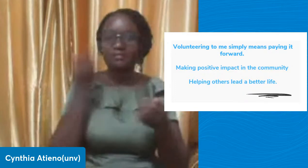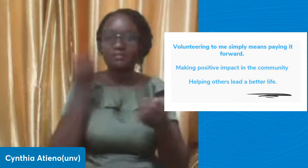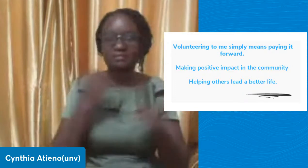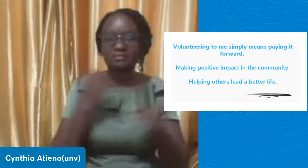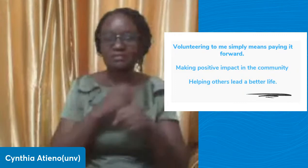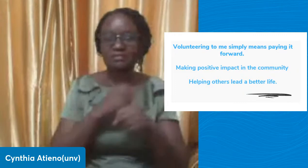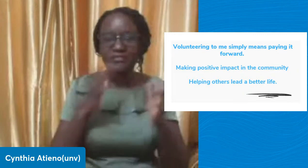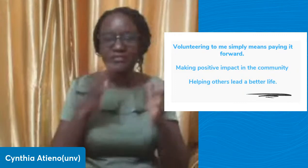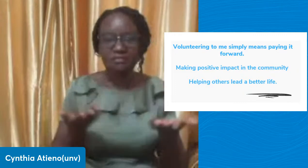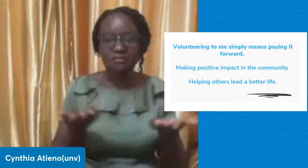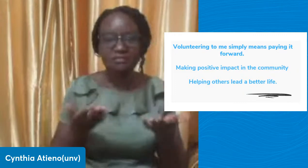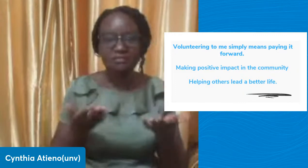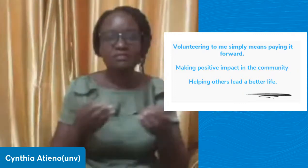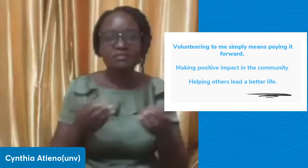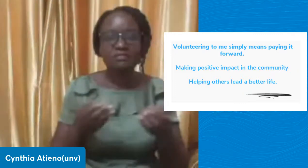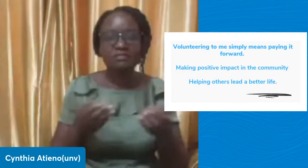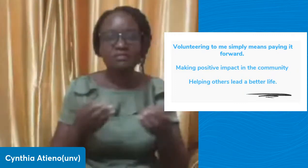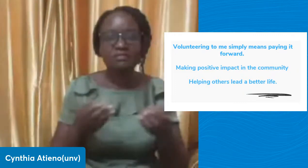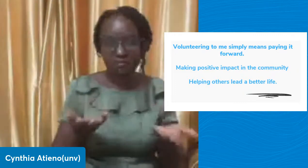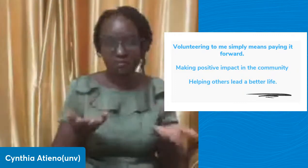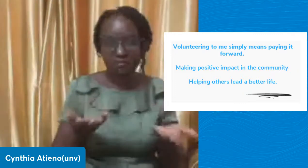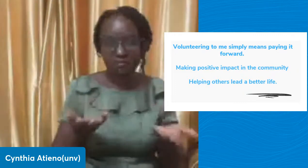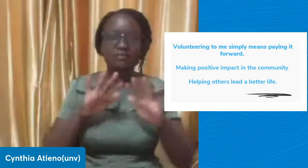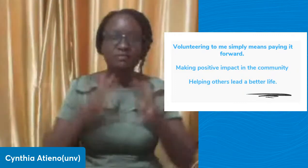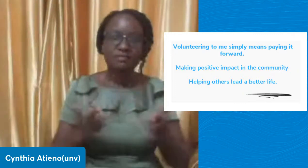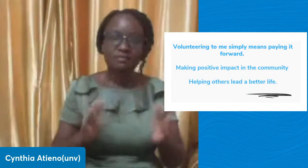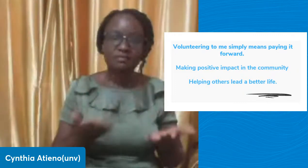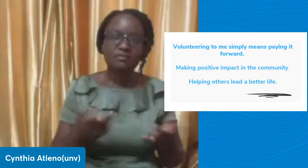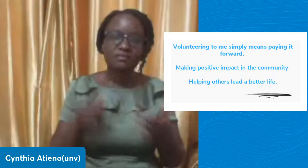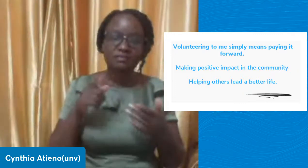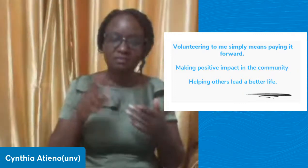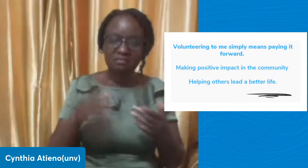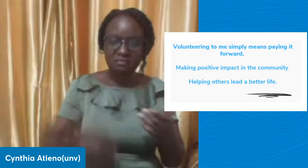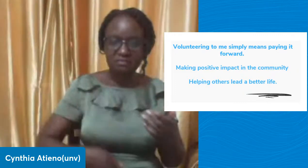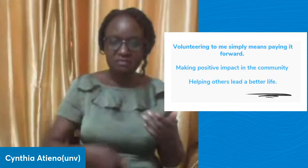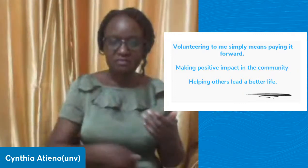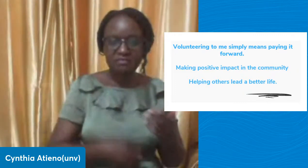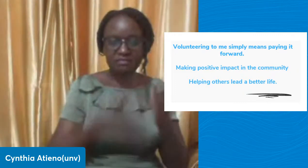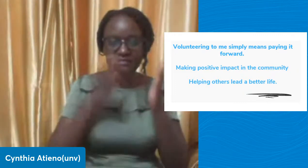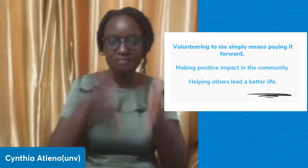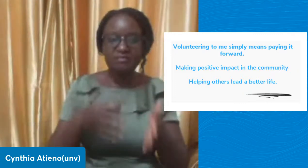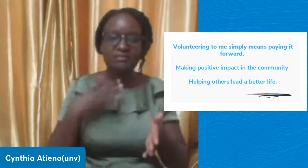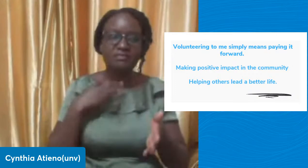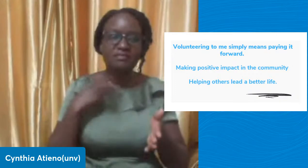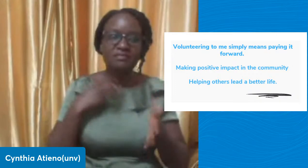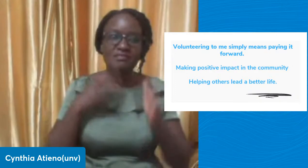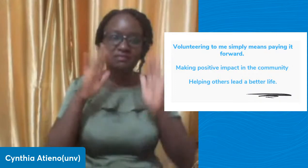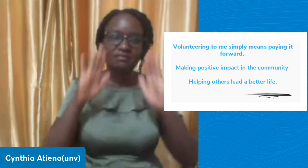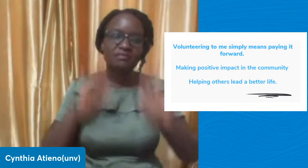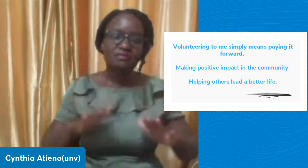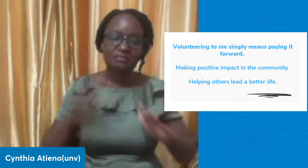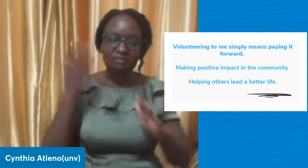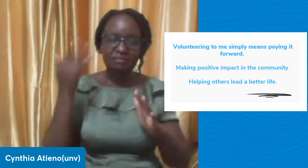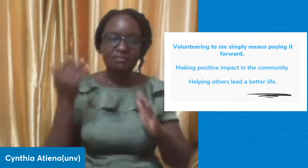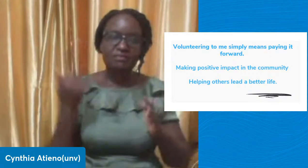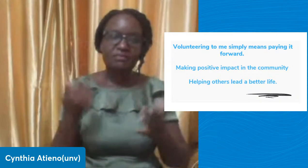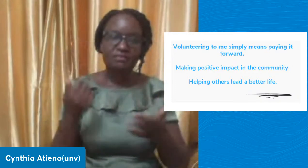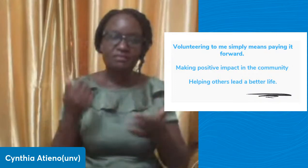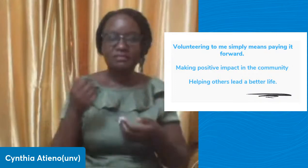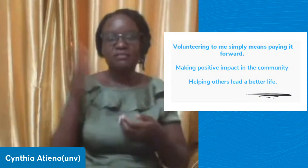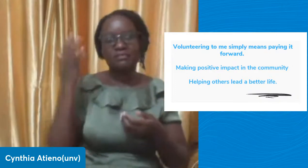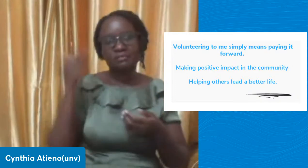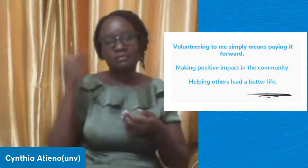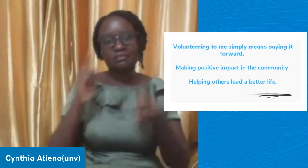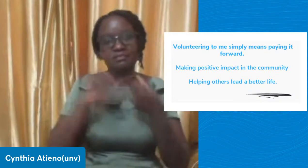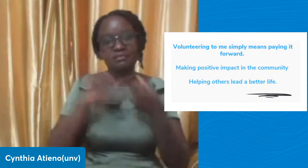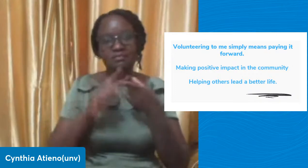do it? Or when can we do it? Volunteering as a young person, it is important that we volunteer because we have the energy, we have the